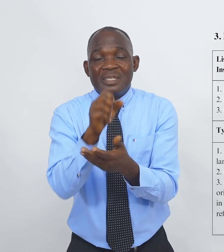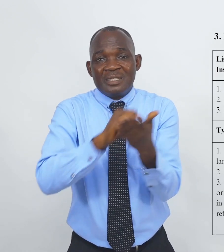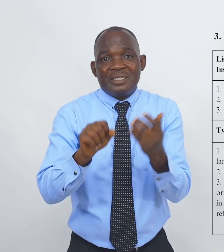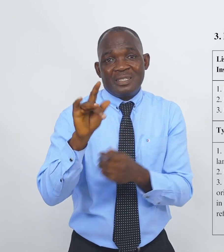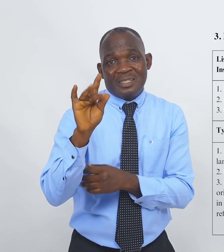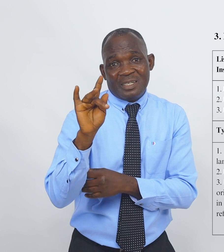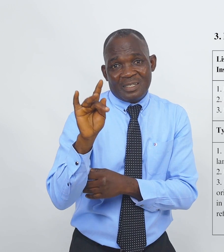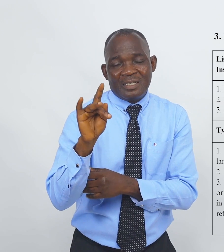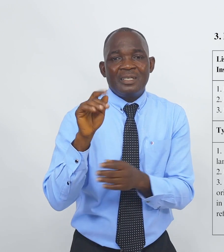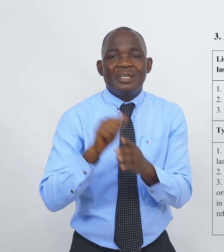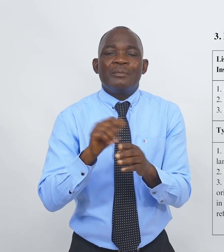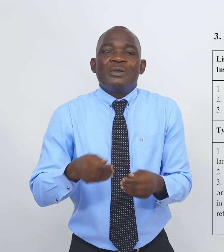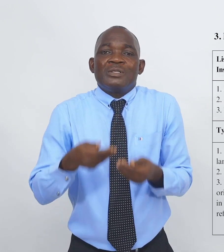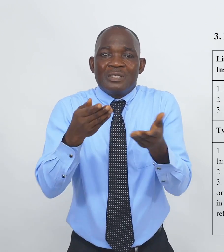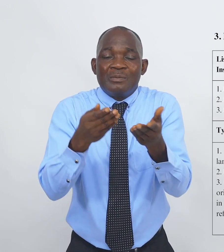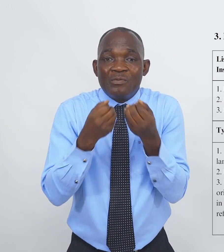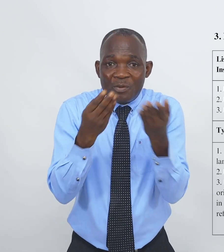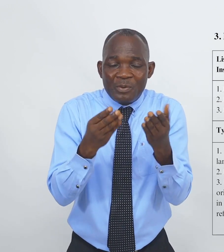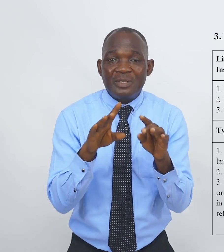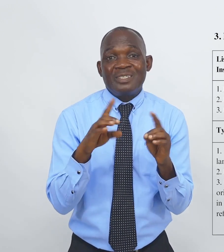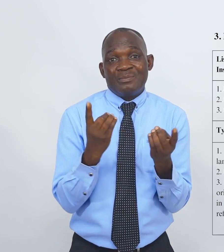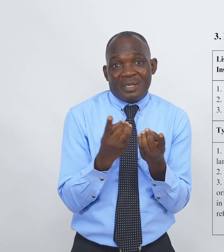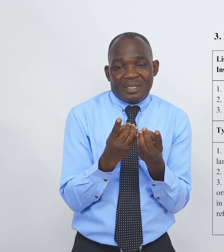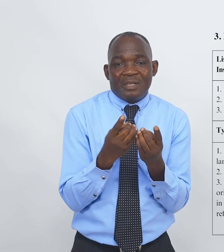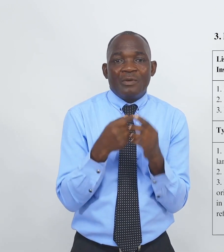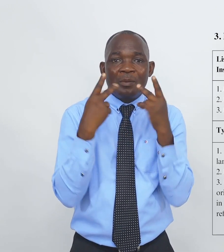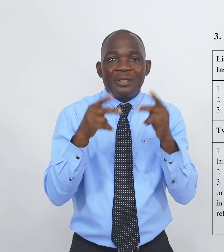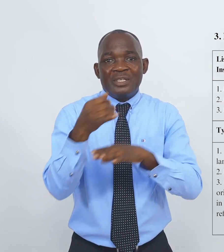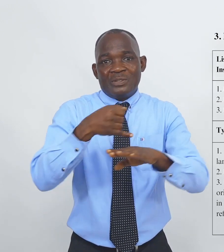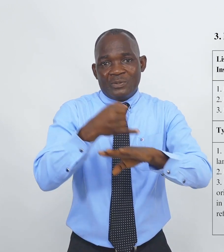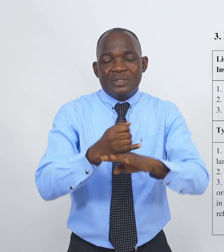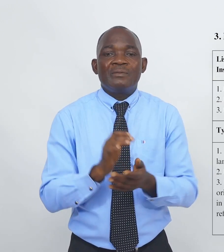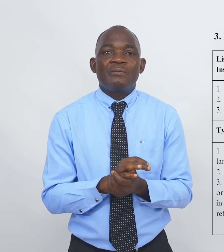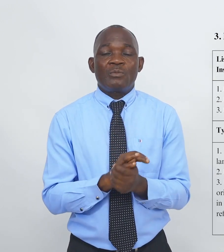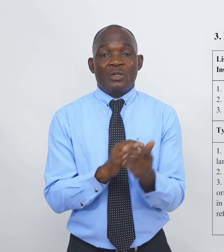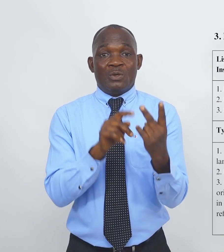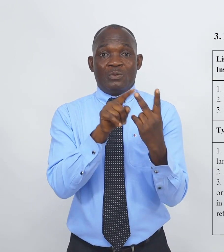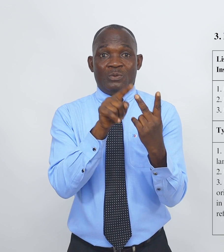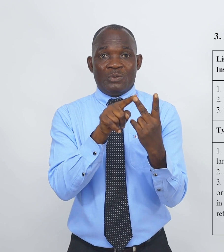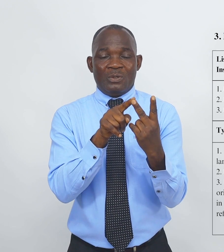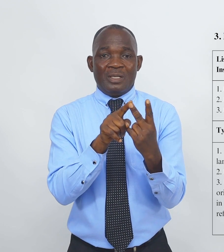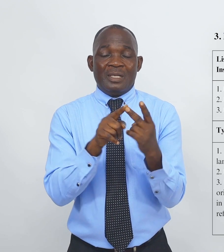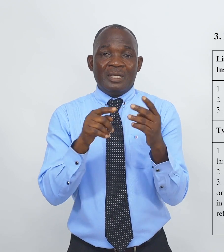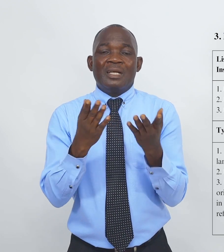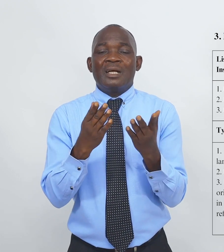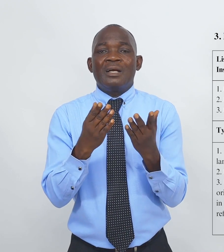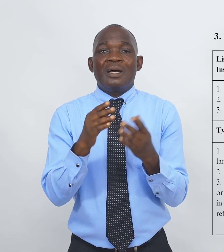Section 18 is submitted to the Information Unit of the public institution. 2. The designated